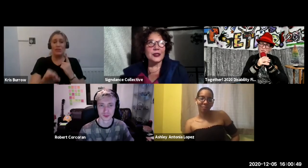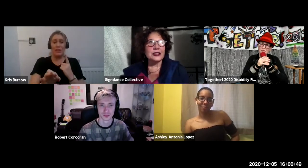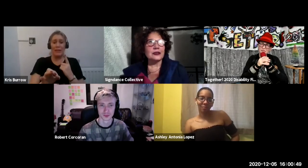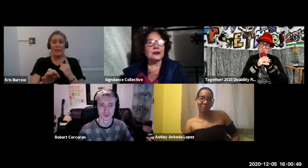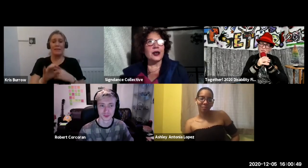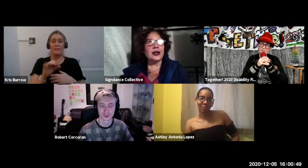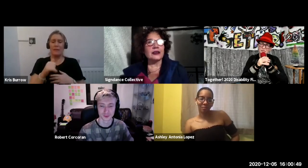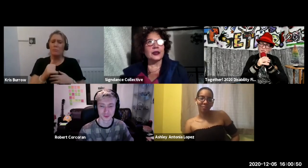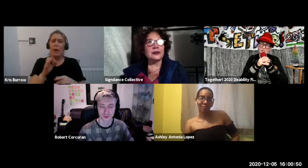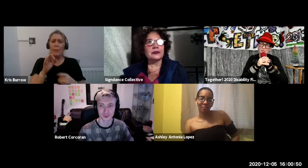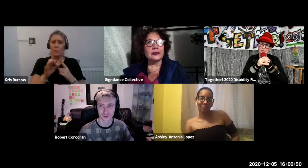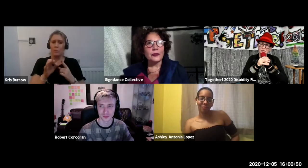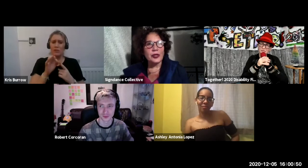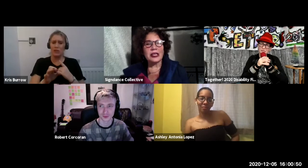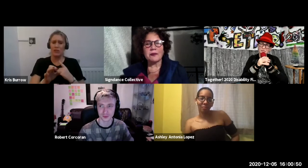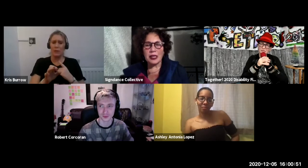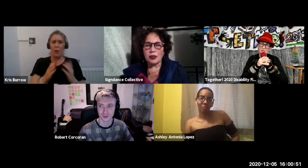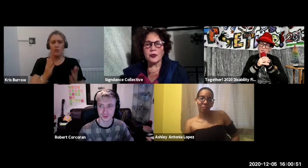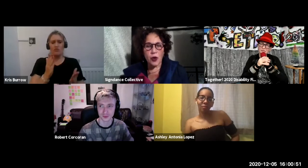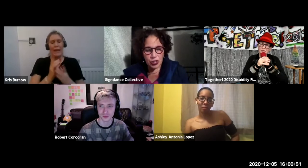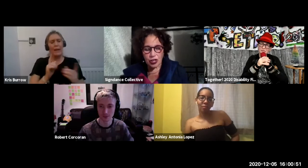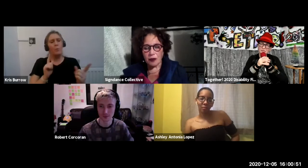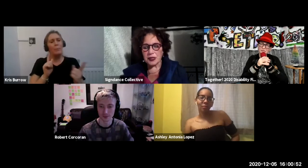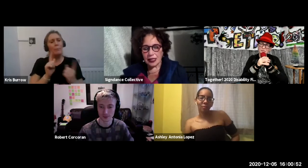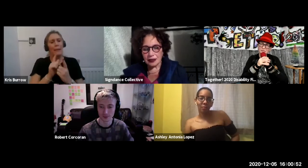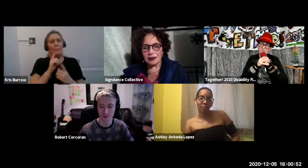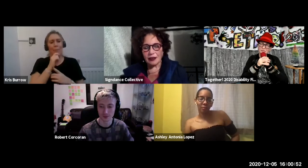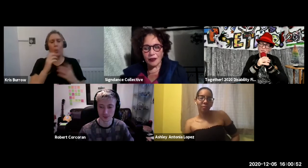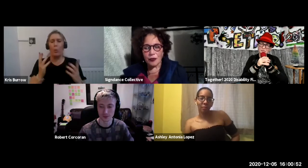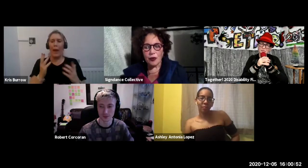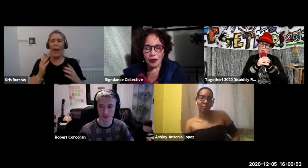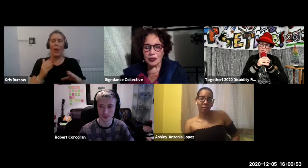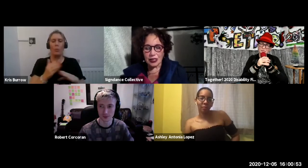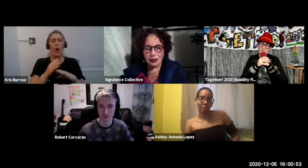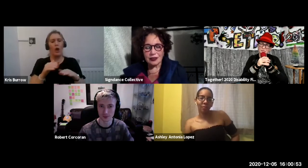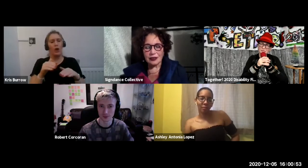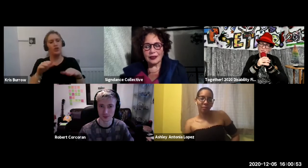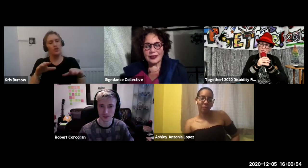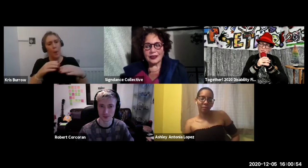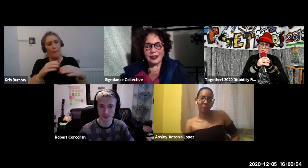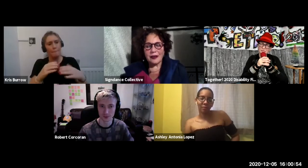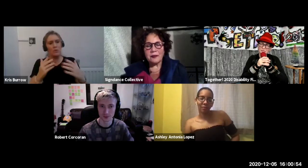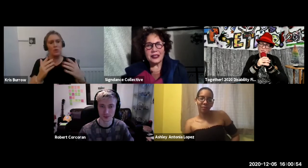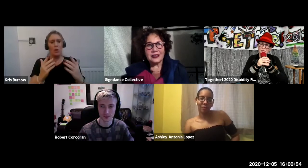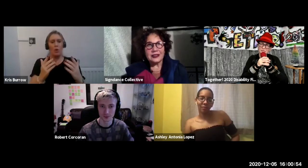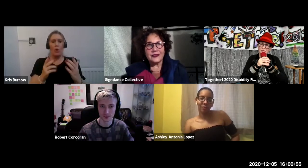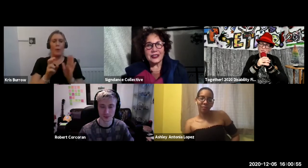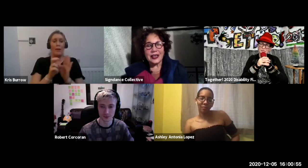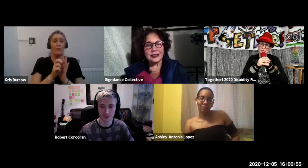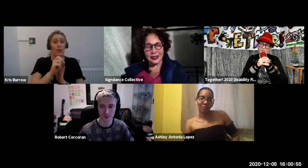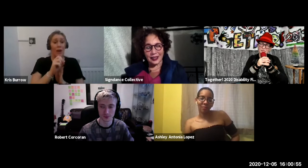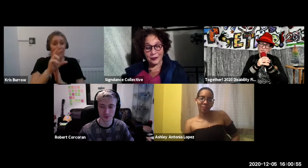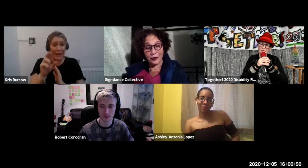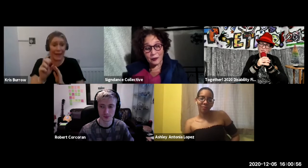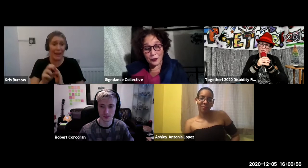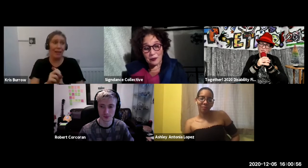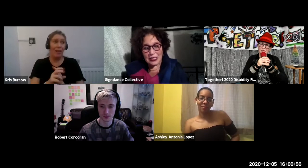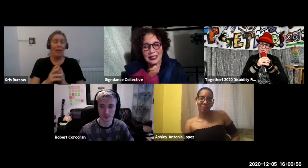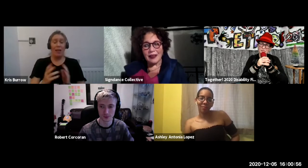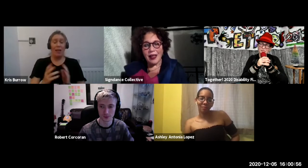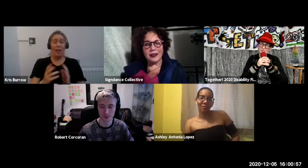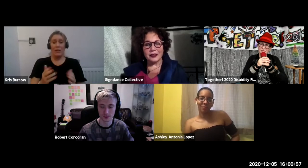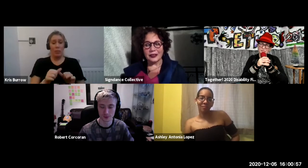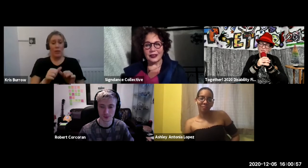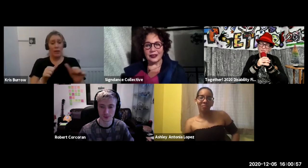Occasionally we do, but we meet people in workshops and on the road, and the company's fantastic at the moment. We're